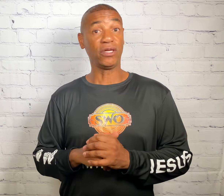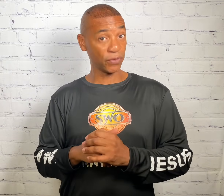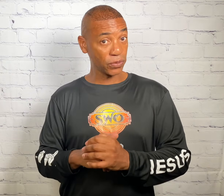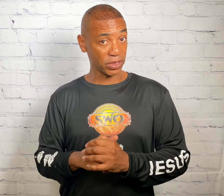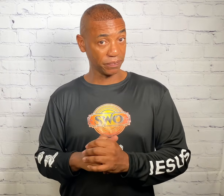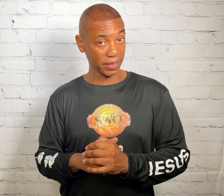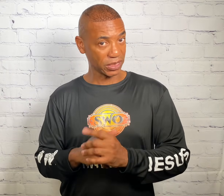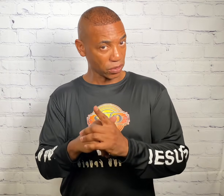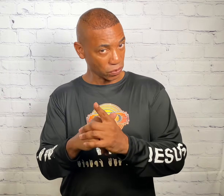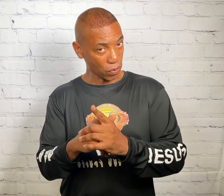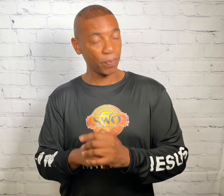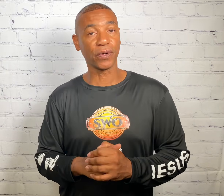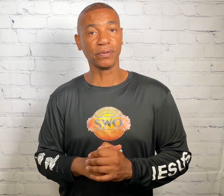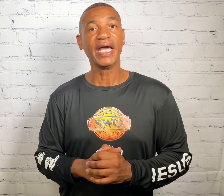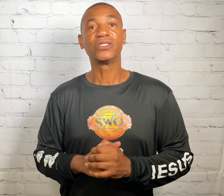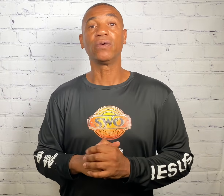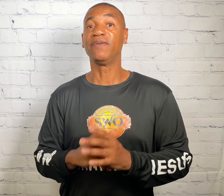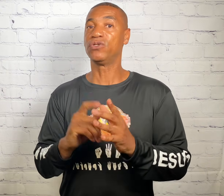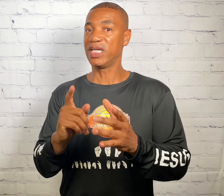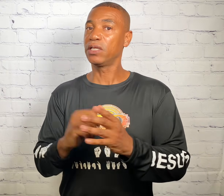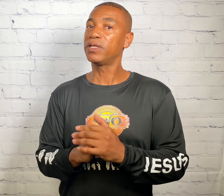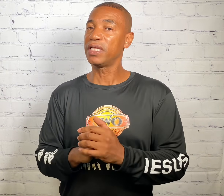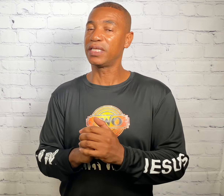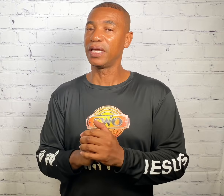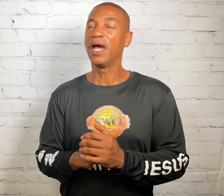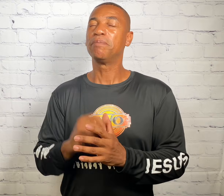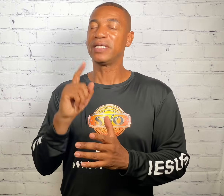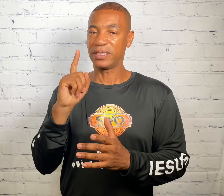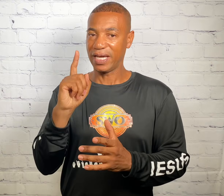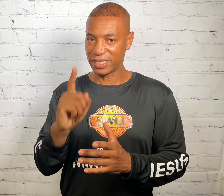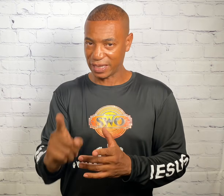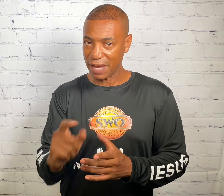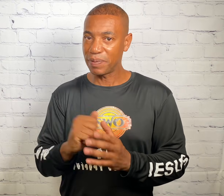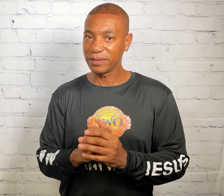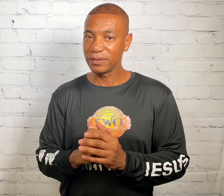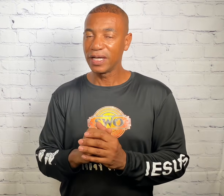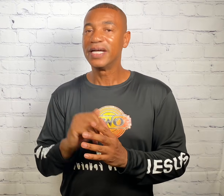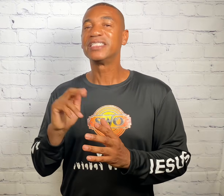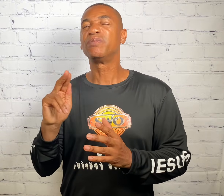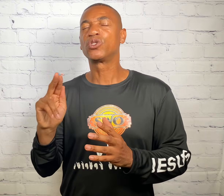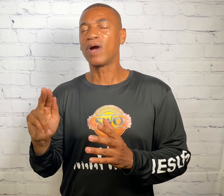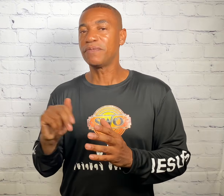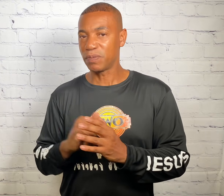you've learned something. That's also more important. So if you did learn anything, please hit the like button, subscribe to my